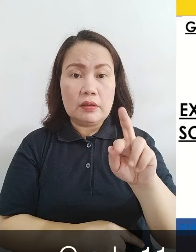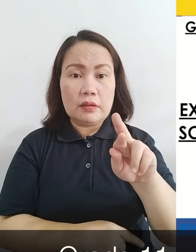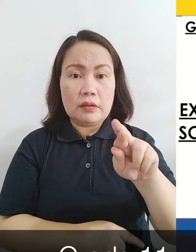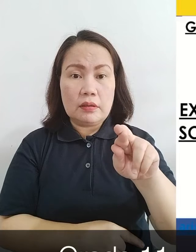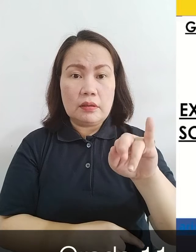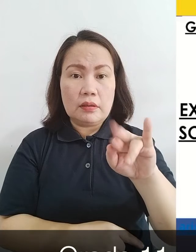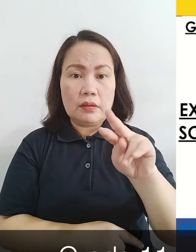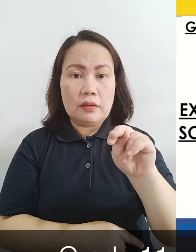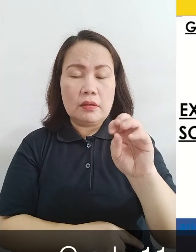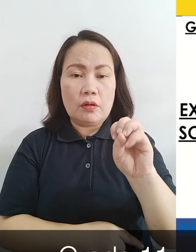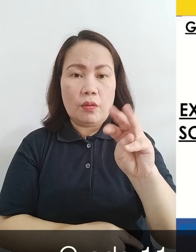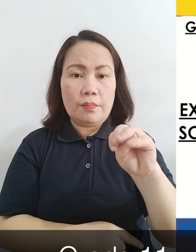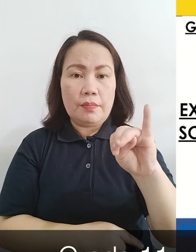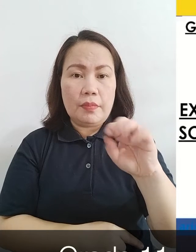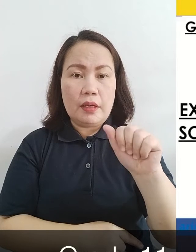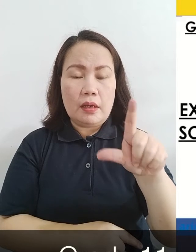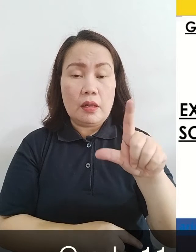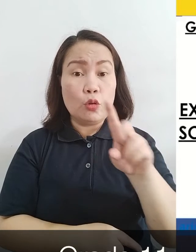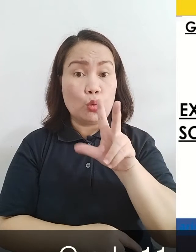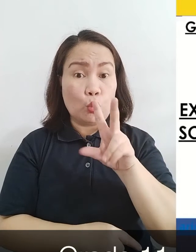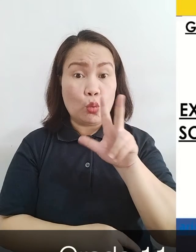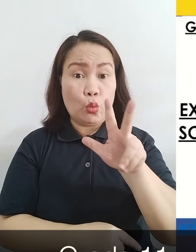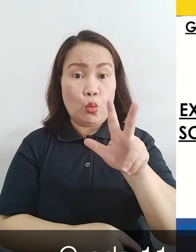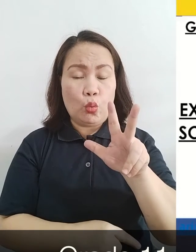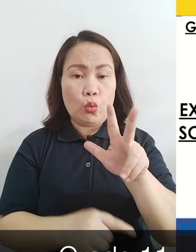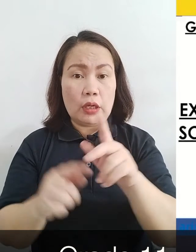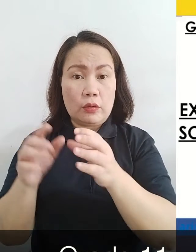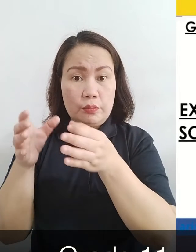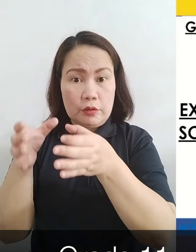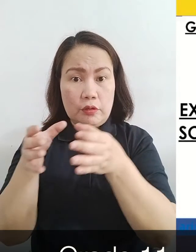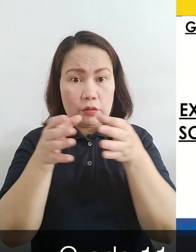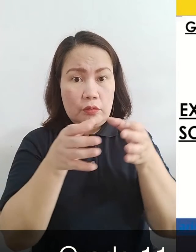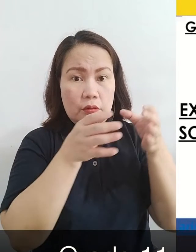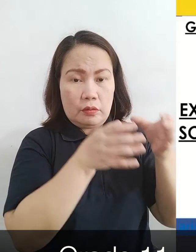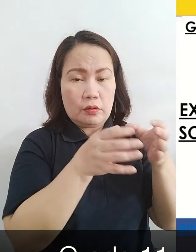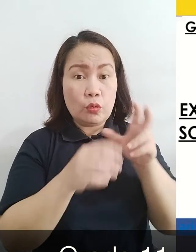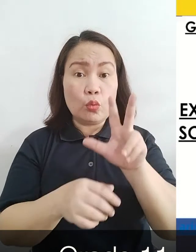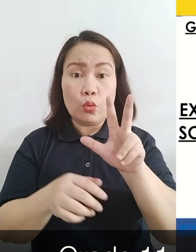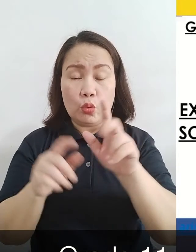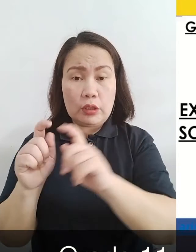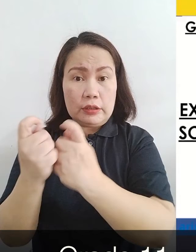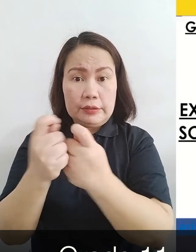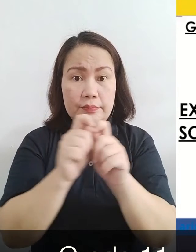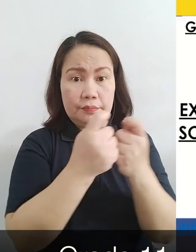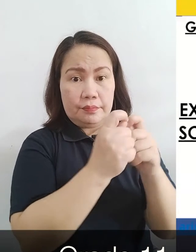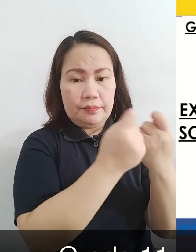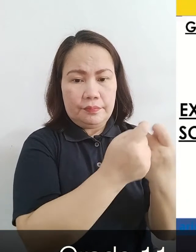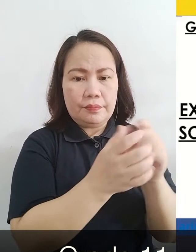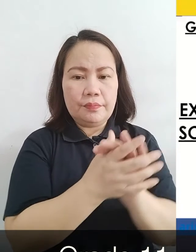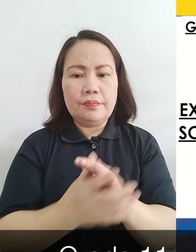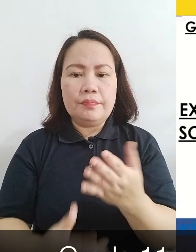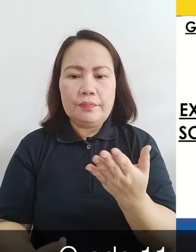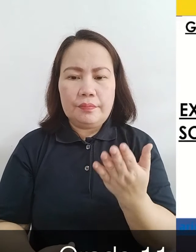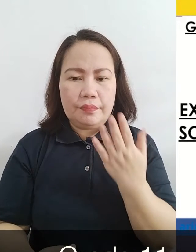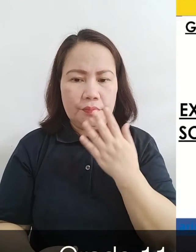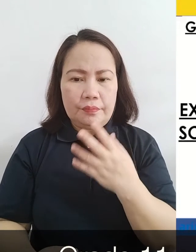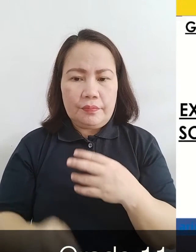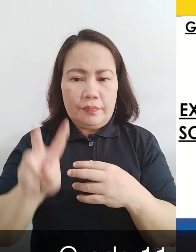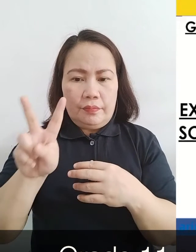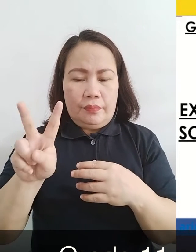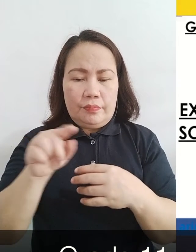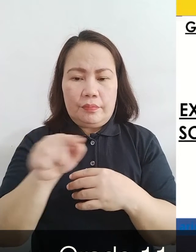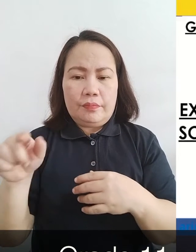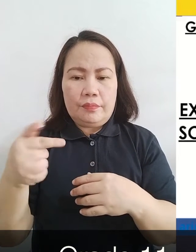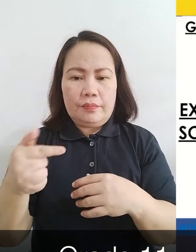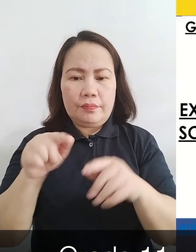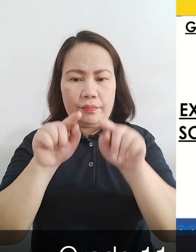nyo. So ano kayong factor out ng x squared plus 5x plus 4? That is, x plus 1 times x